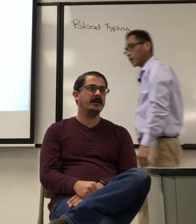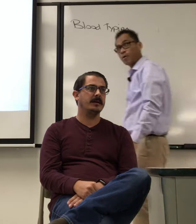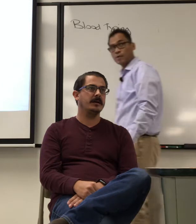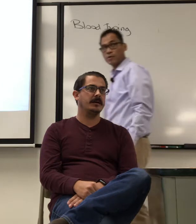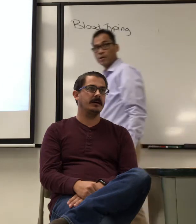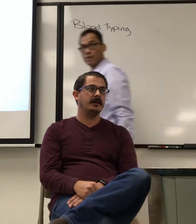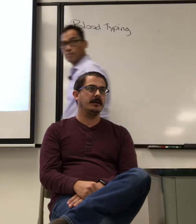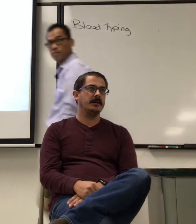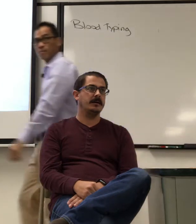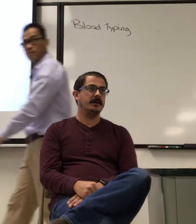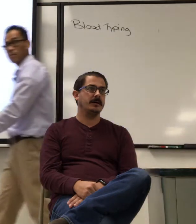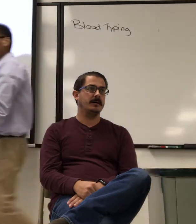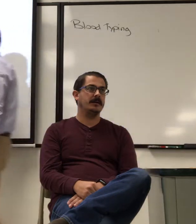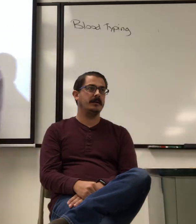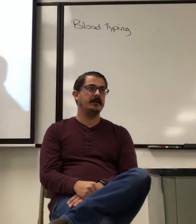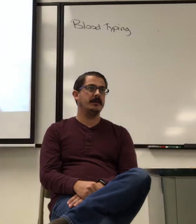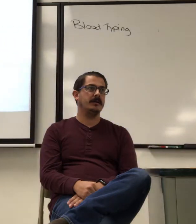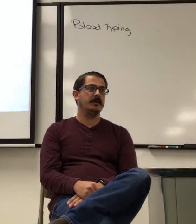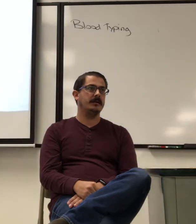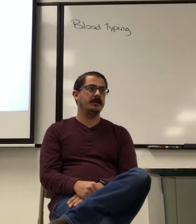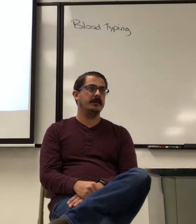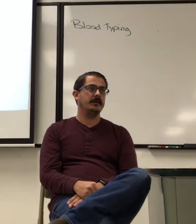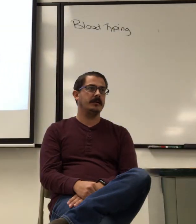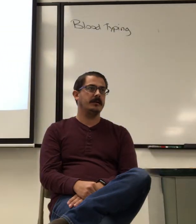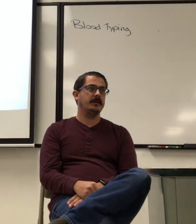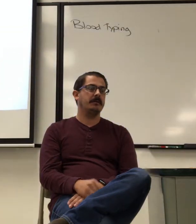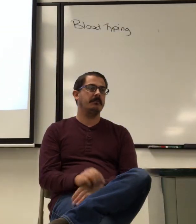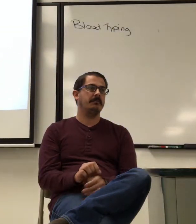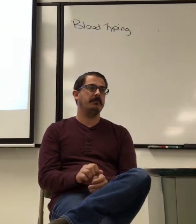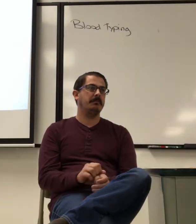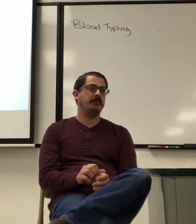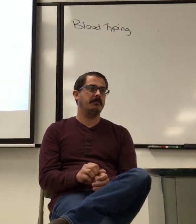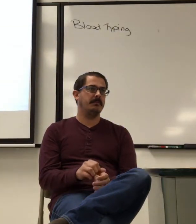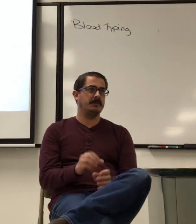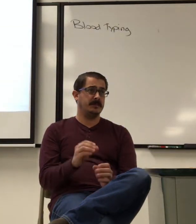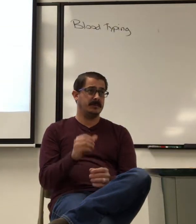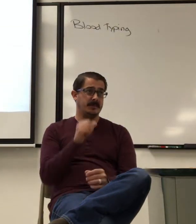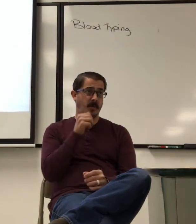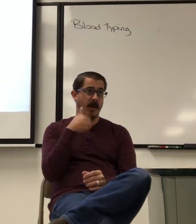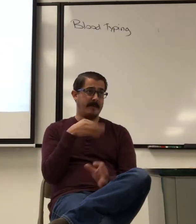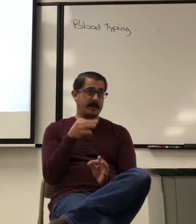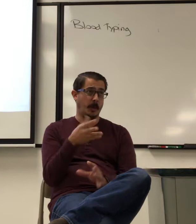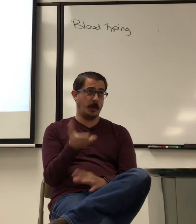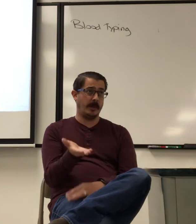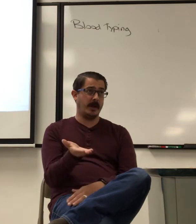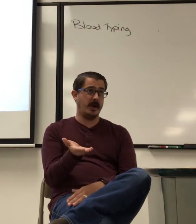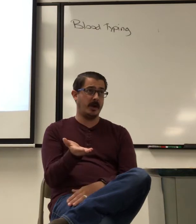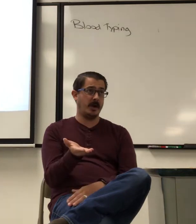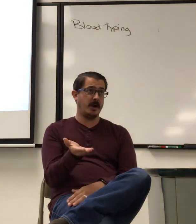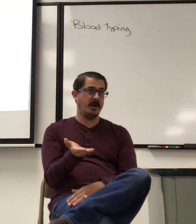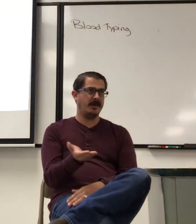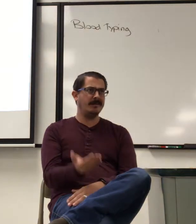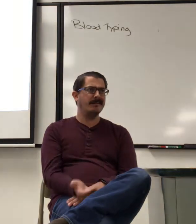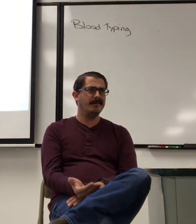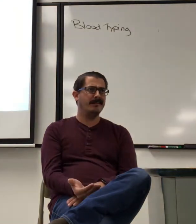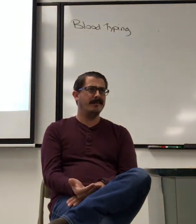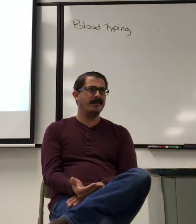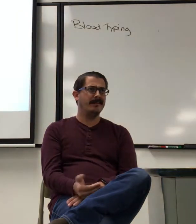portion is on proctorio. I don't like doing written online. I really do it in class. It's a little easier